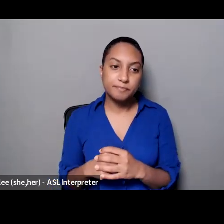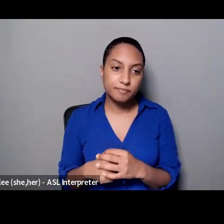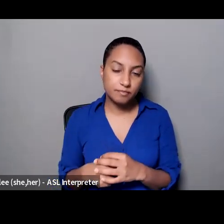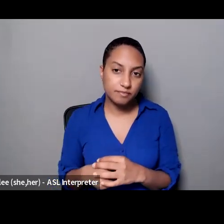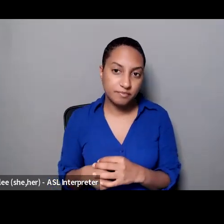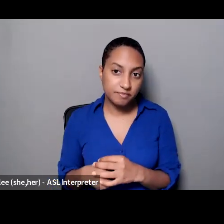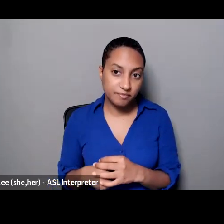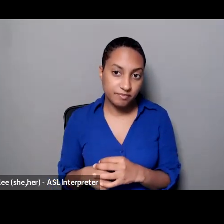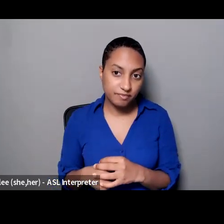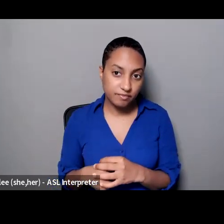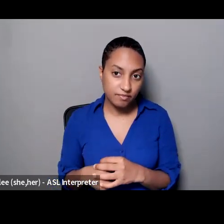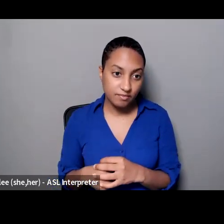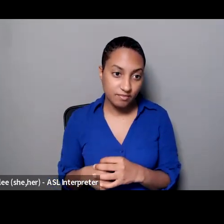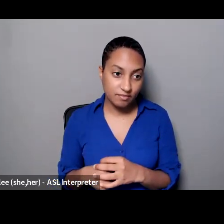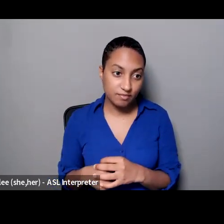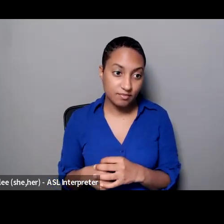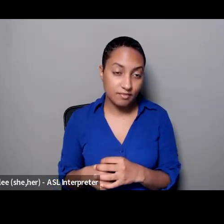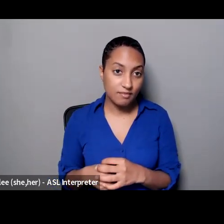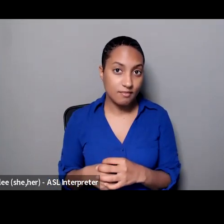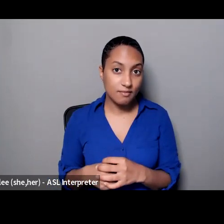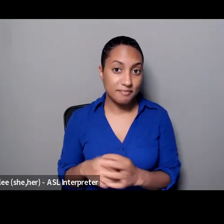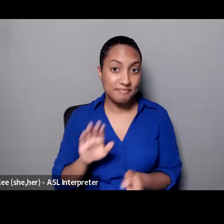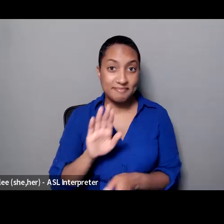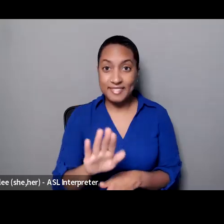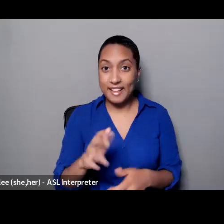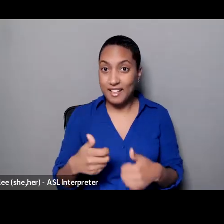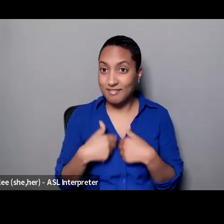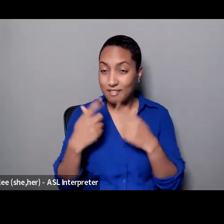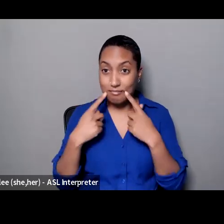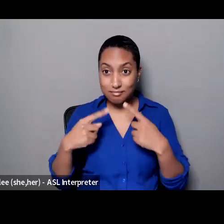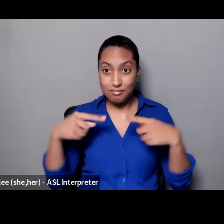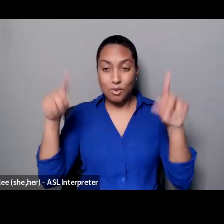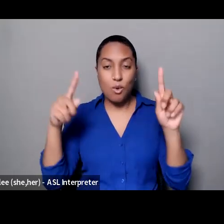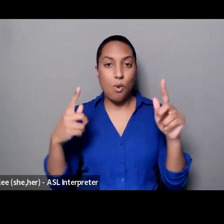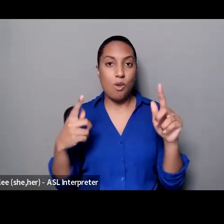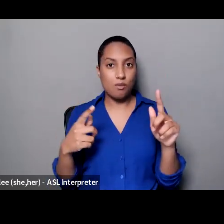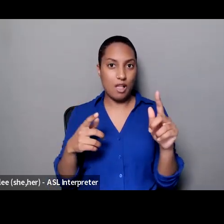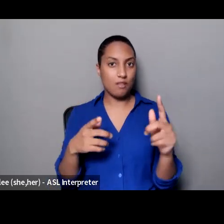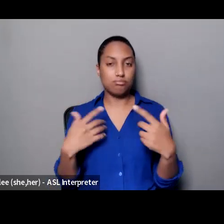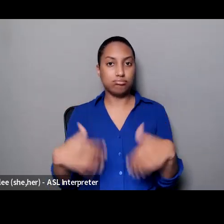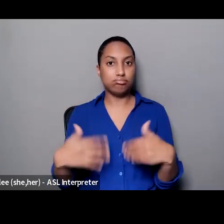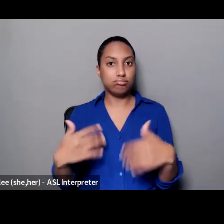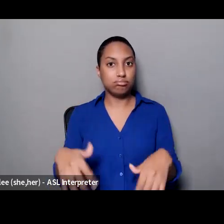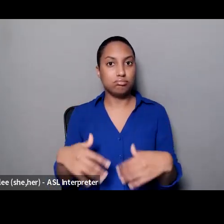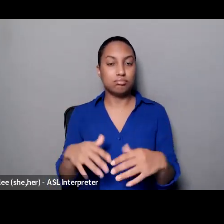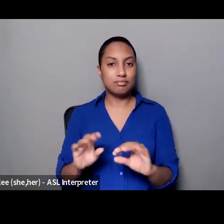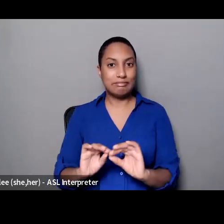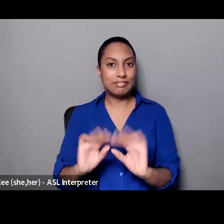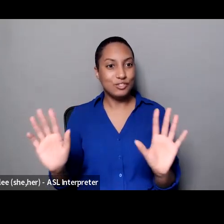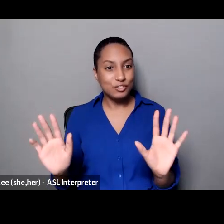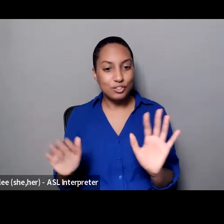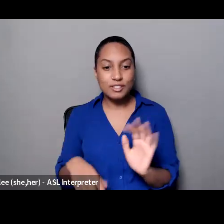what Ed accomplished. And Ed says it's important that he was able to be a role